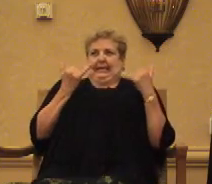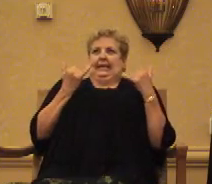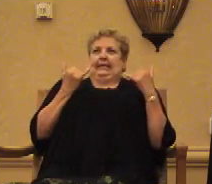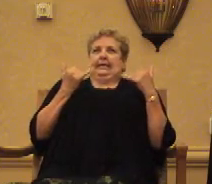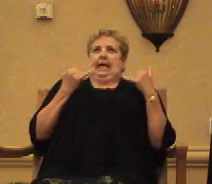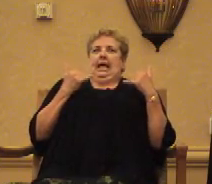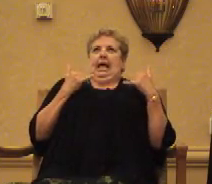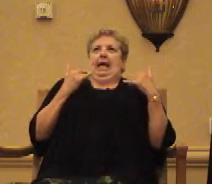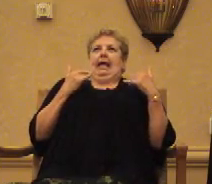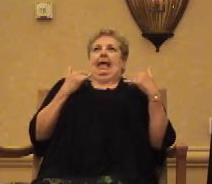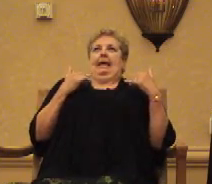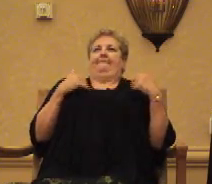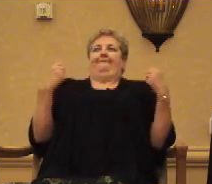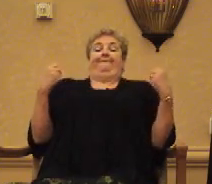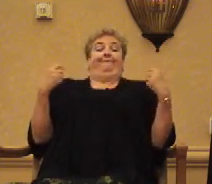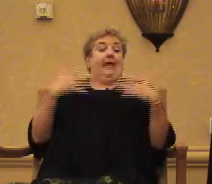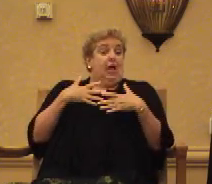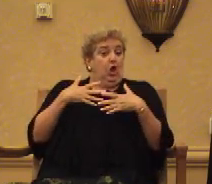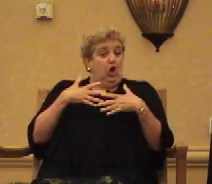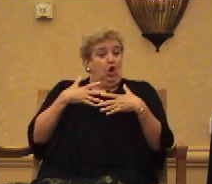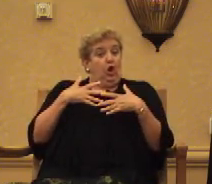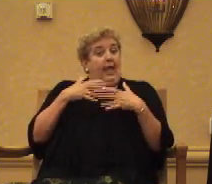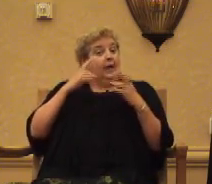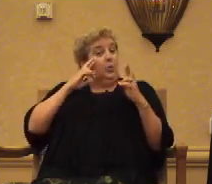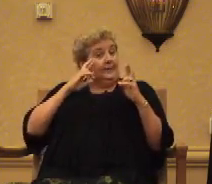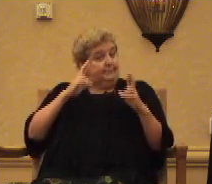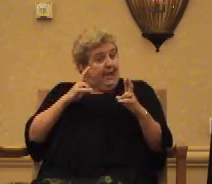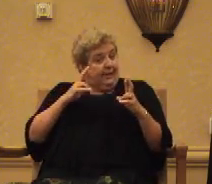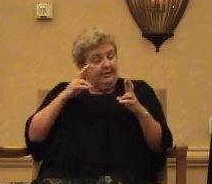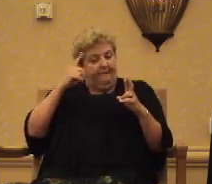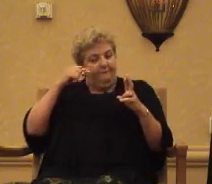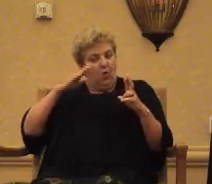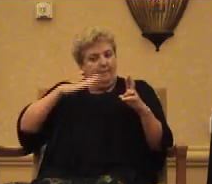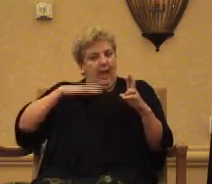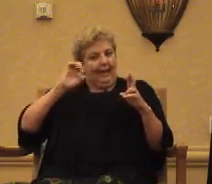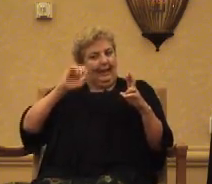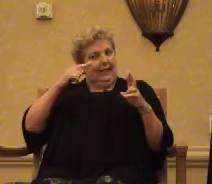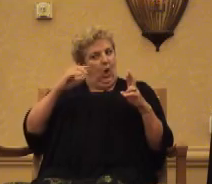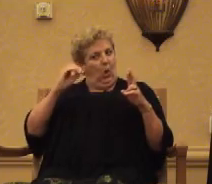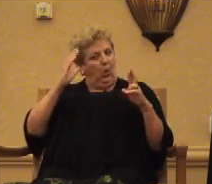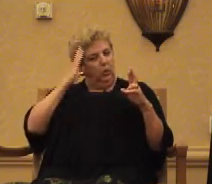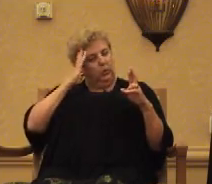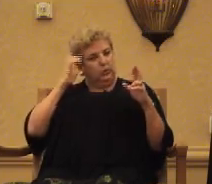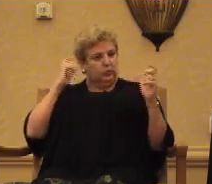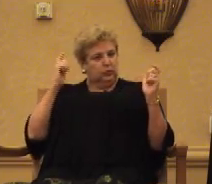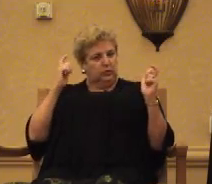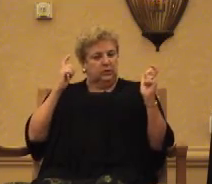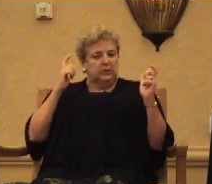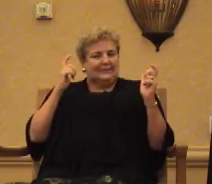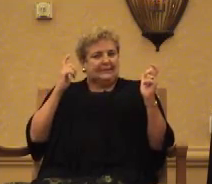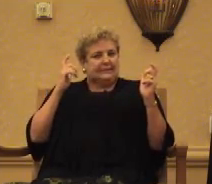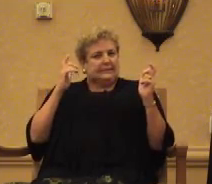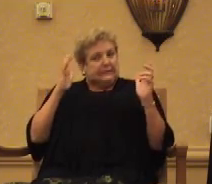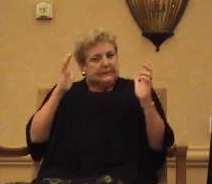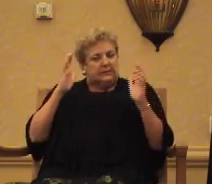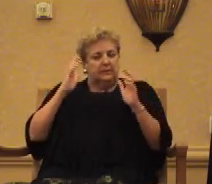fear, I guess, and respect for this ego. And I also have a tremendous